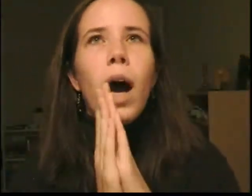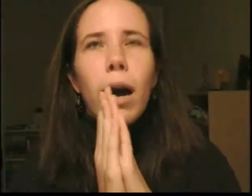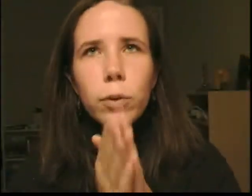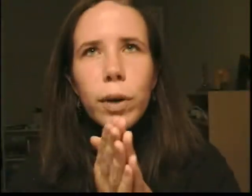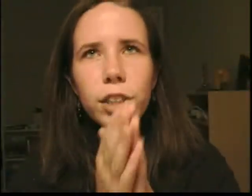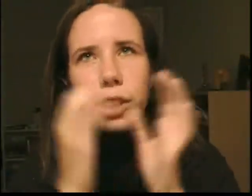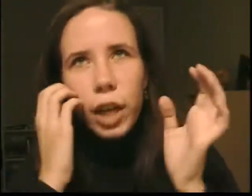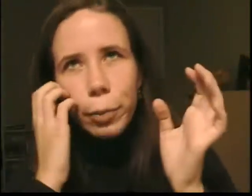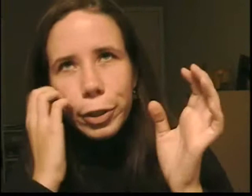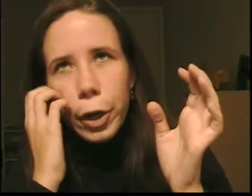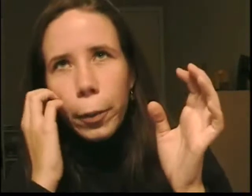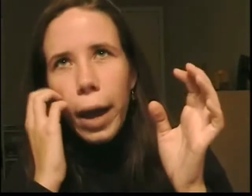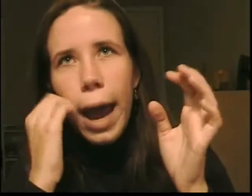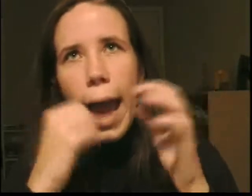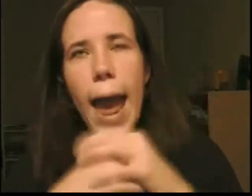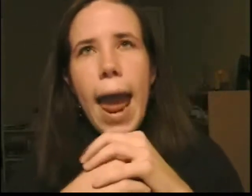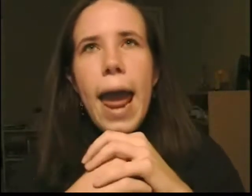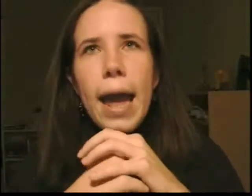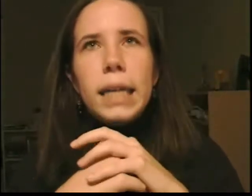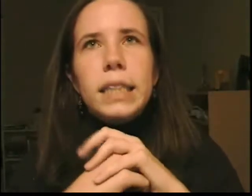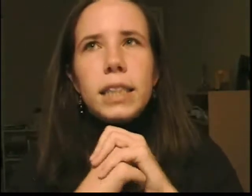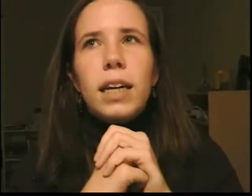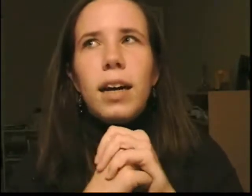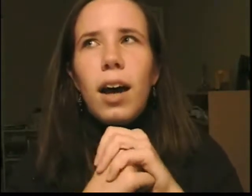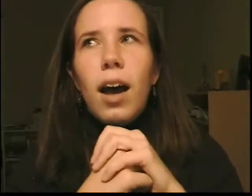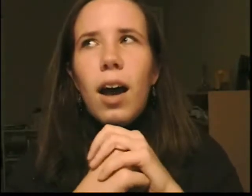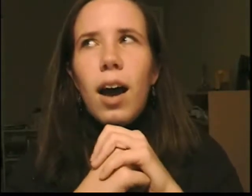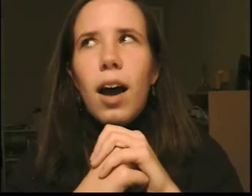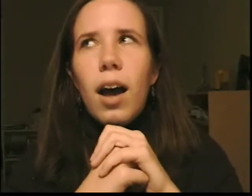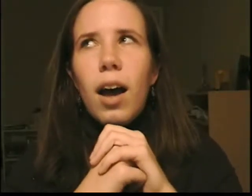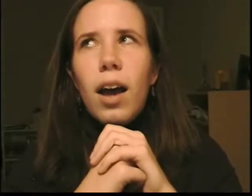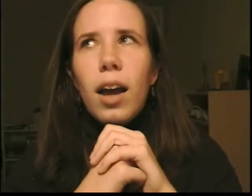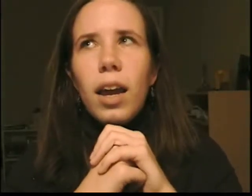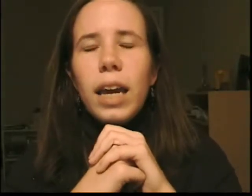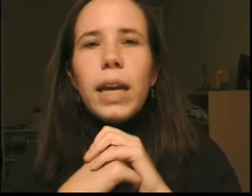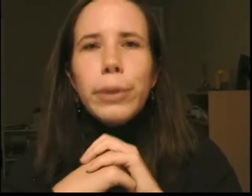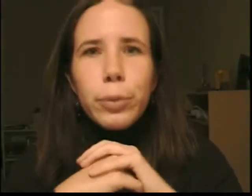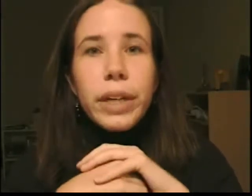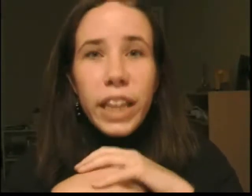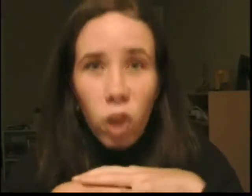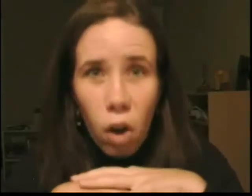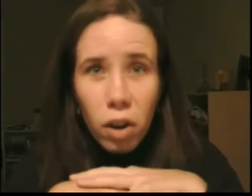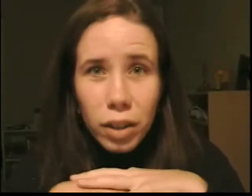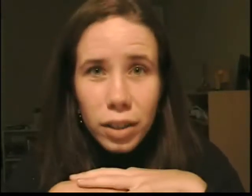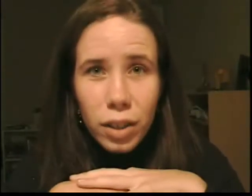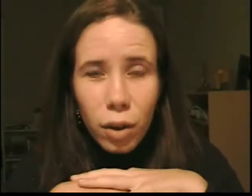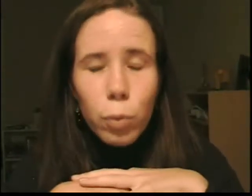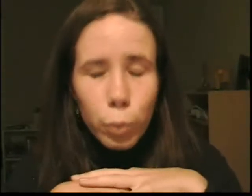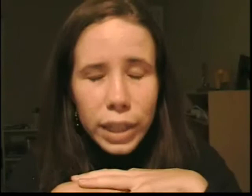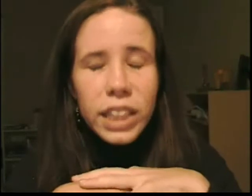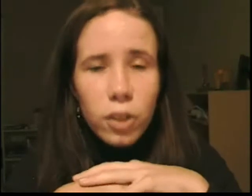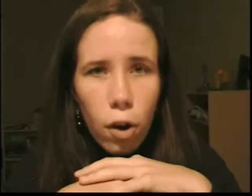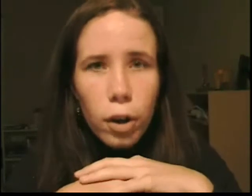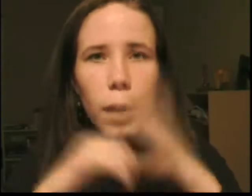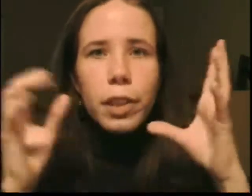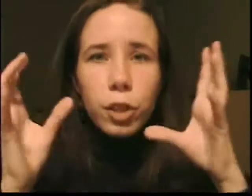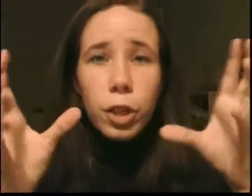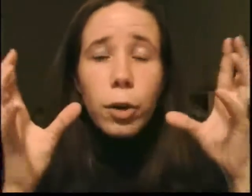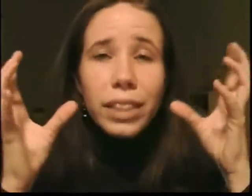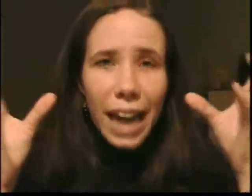I was watching the Oprah show and it was really long. Really long. I mean, the show is